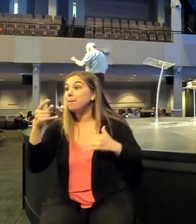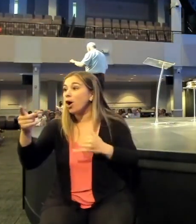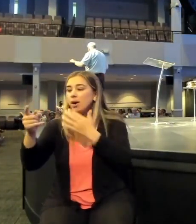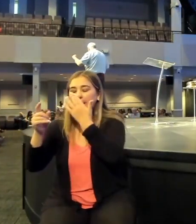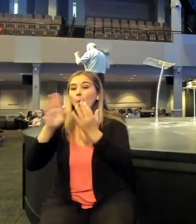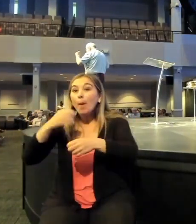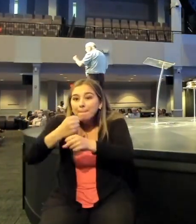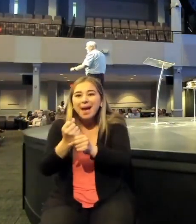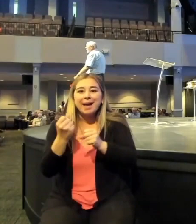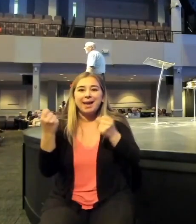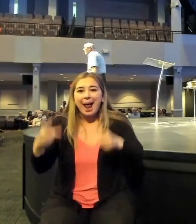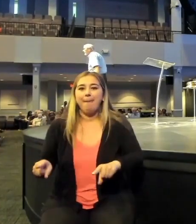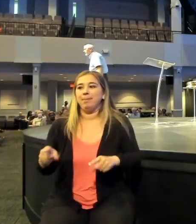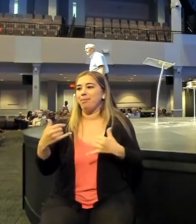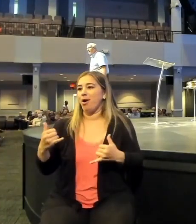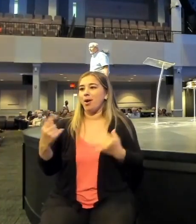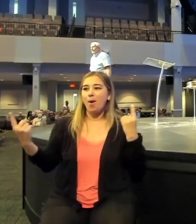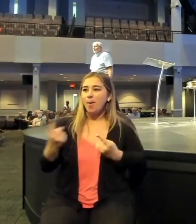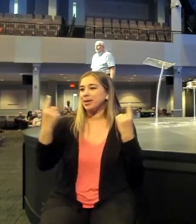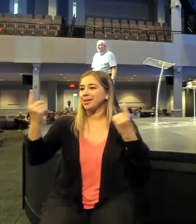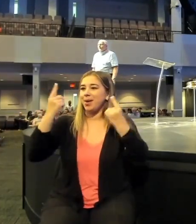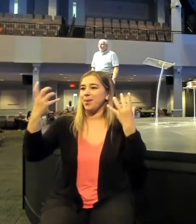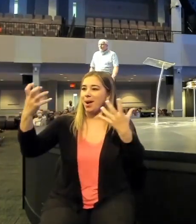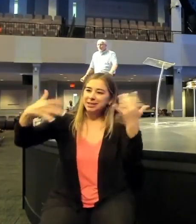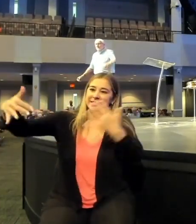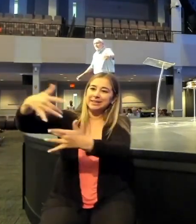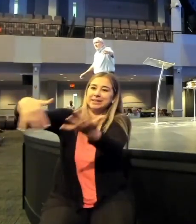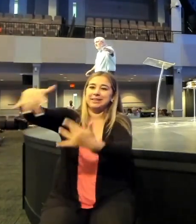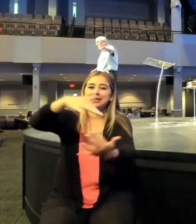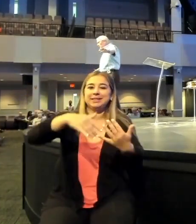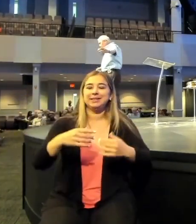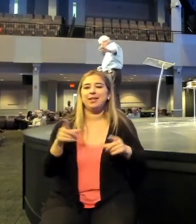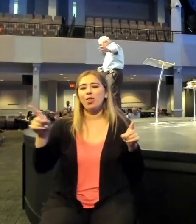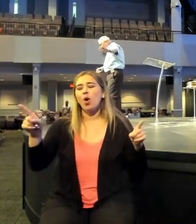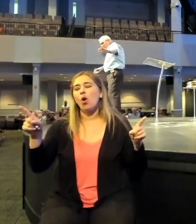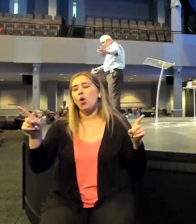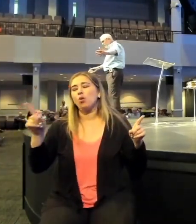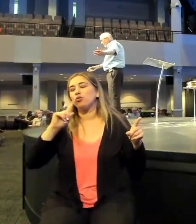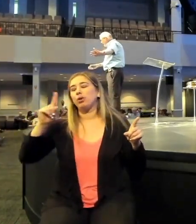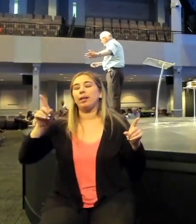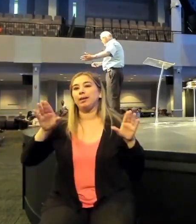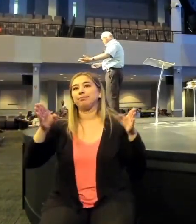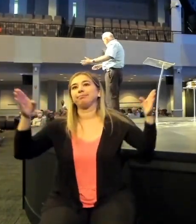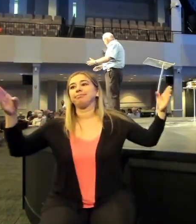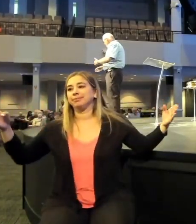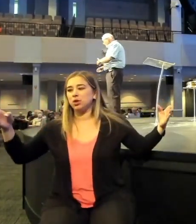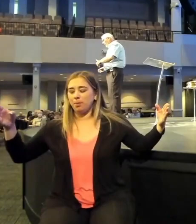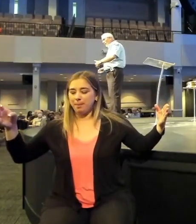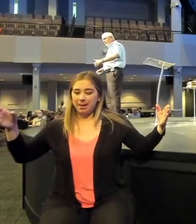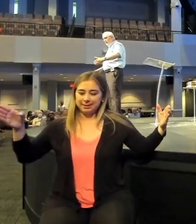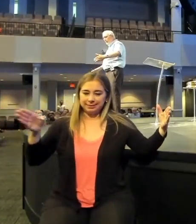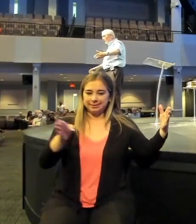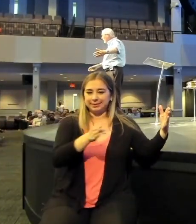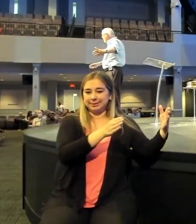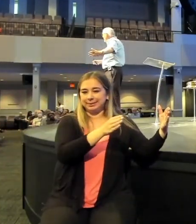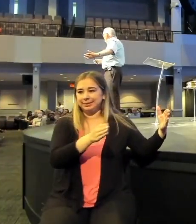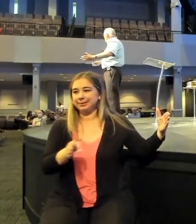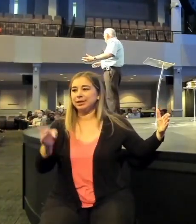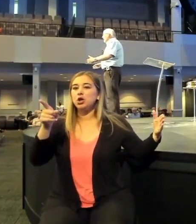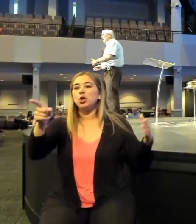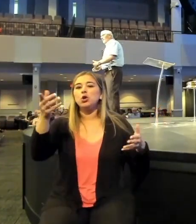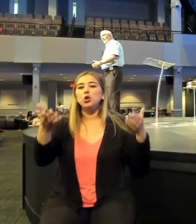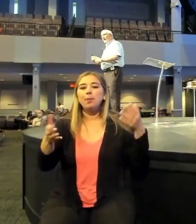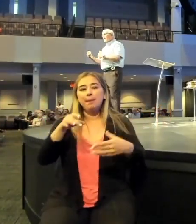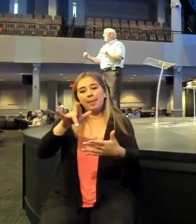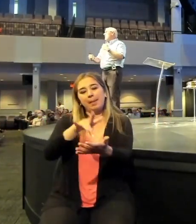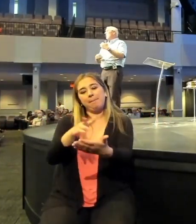make one happen. They're always making a party, okay? Now, those are two extremes, but somewhere in between those two are probably where you